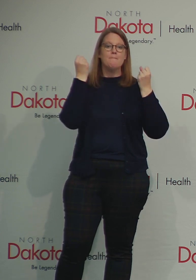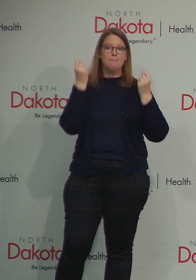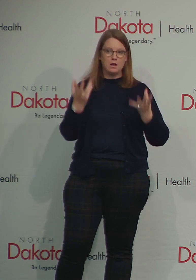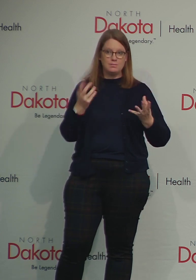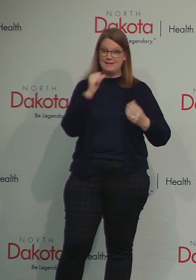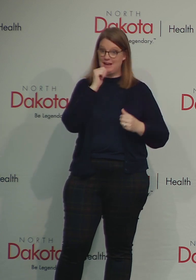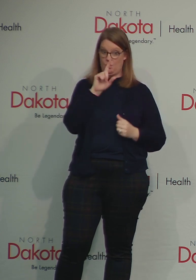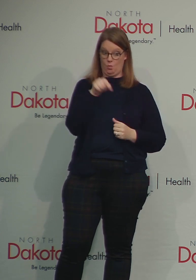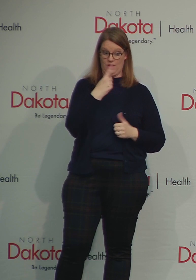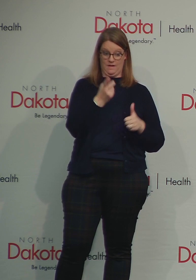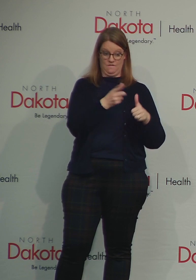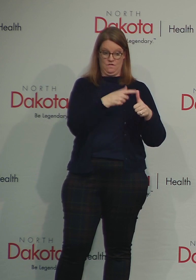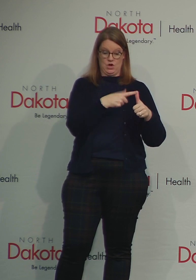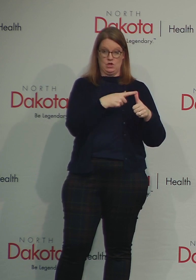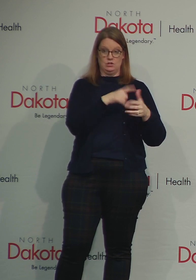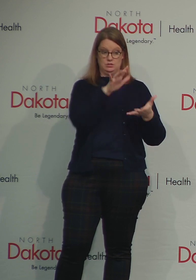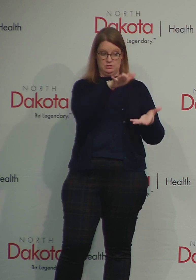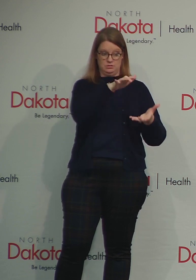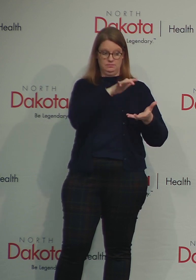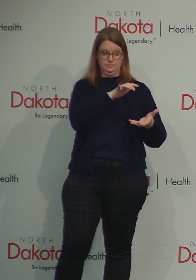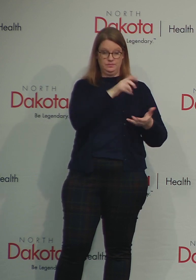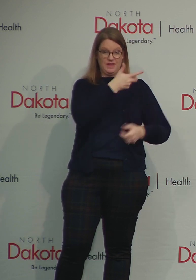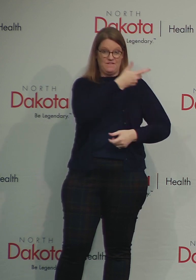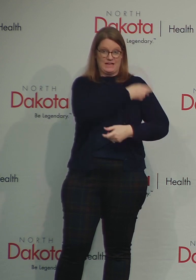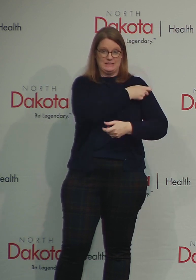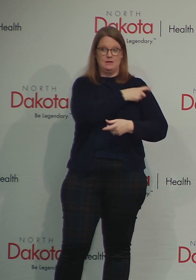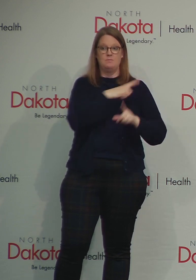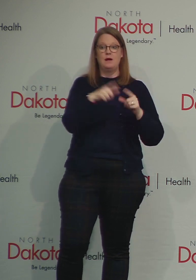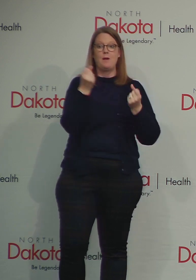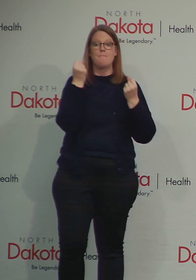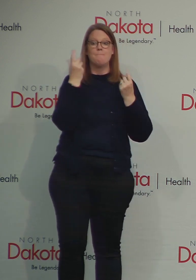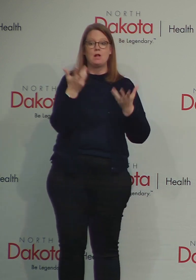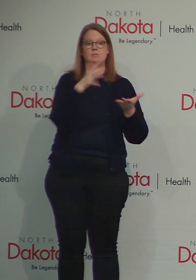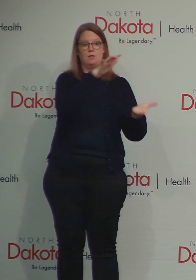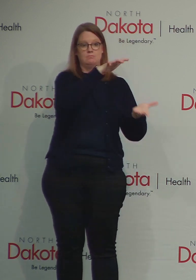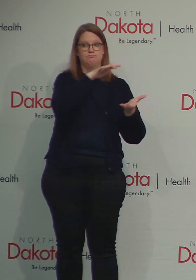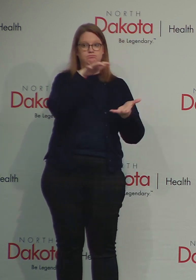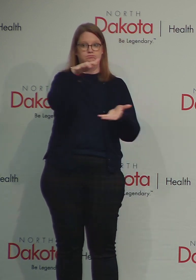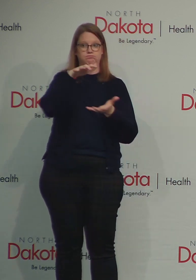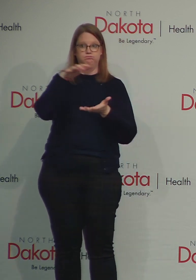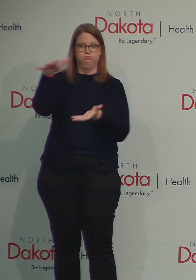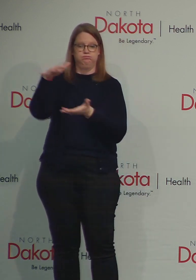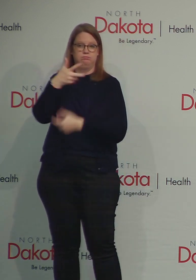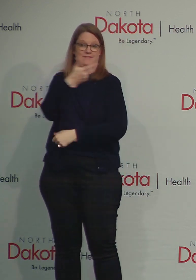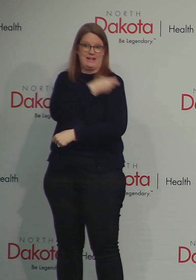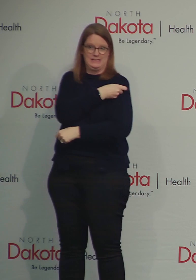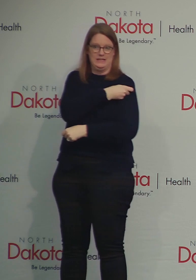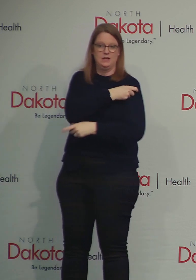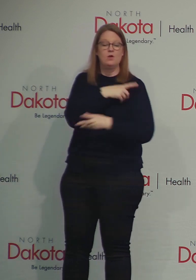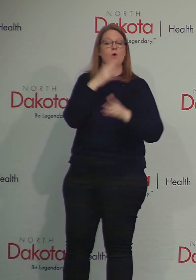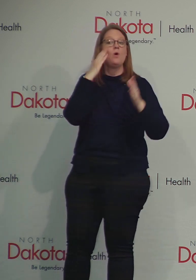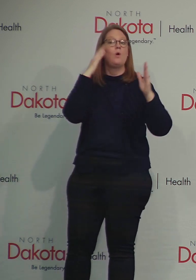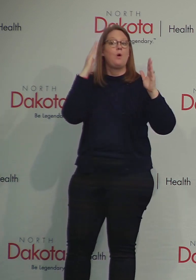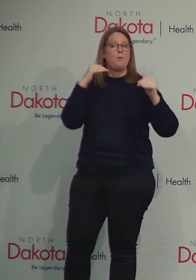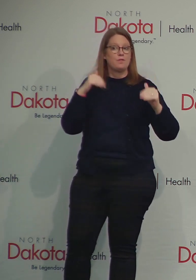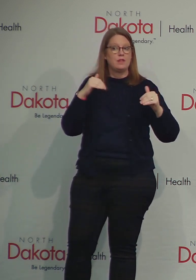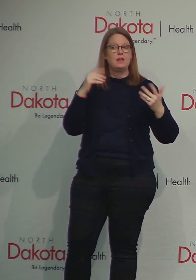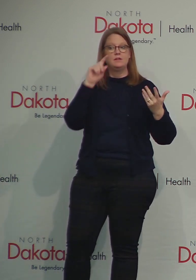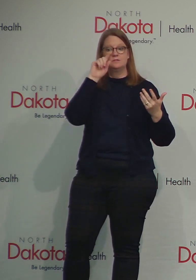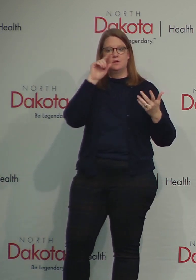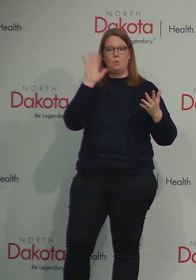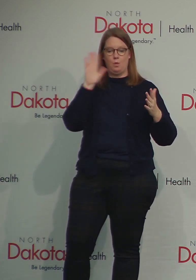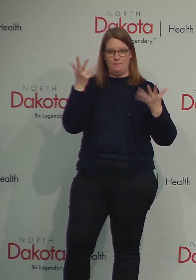just our first tranche of vaccines, but perhaps multiple tranches, and by that timeframe, we'll be on our way